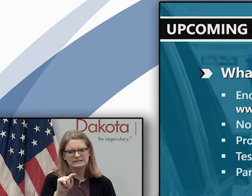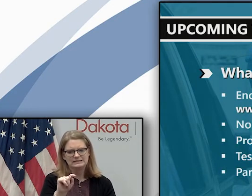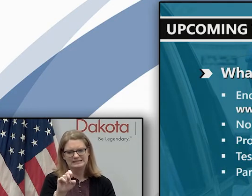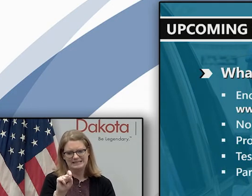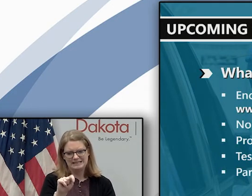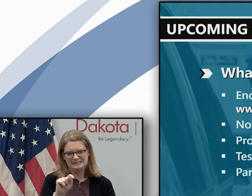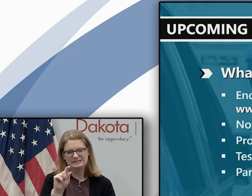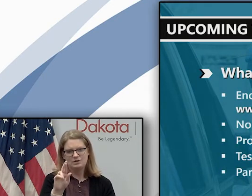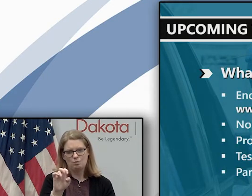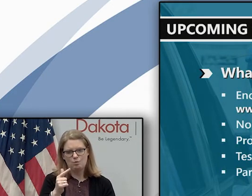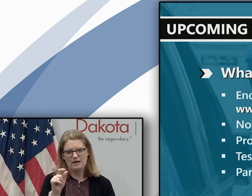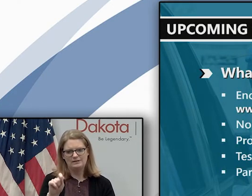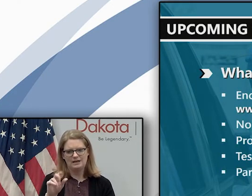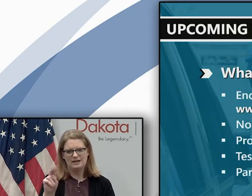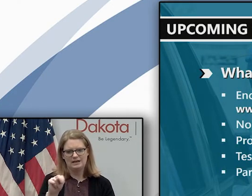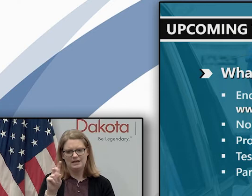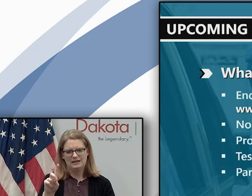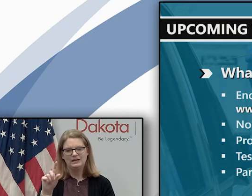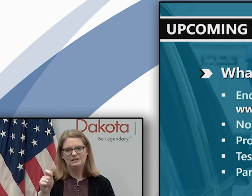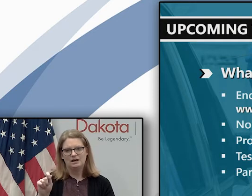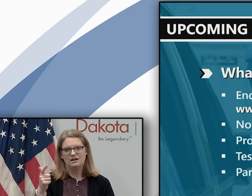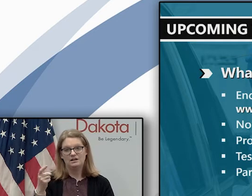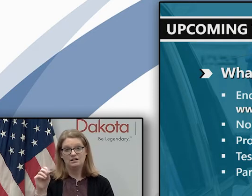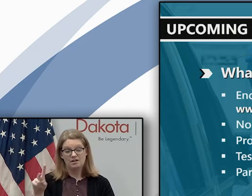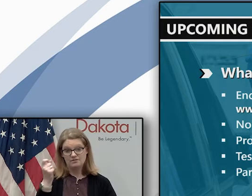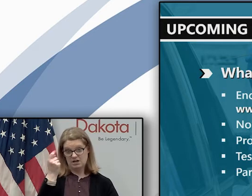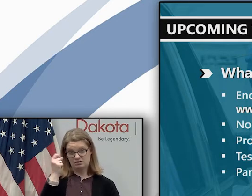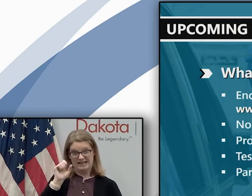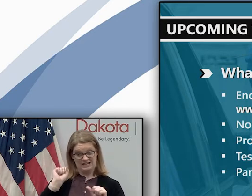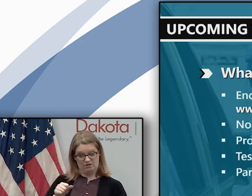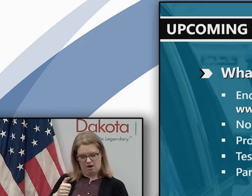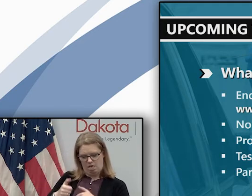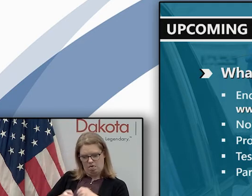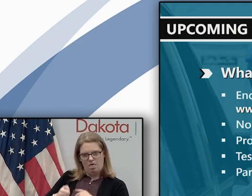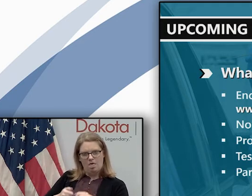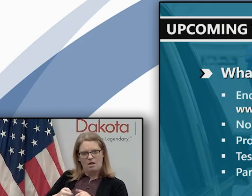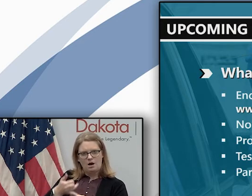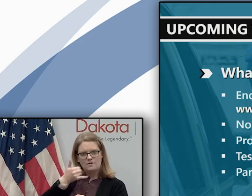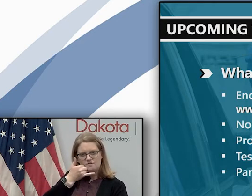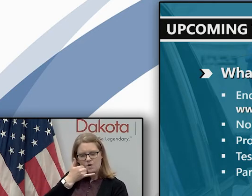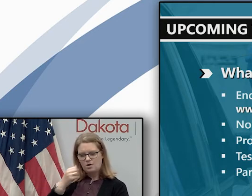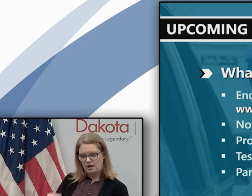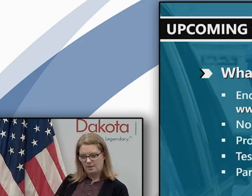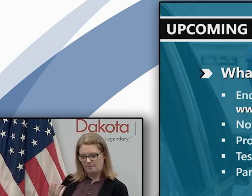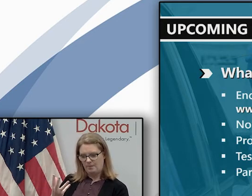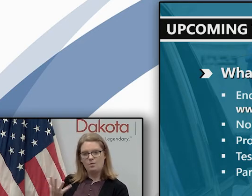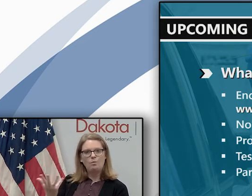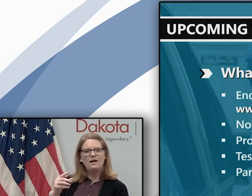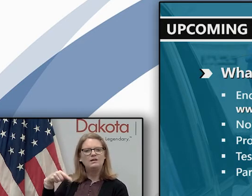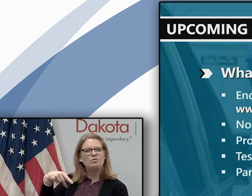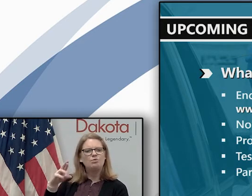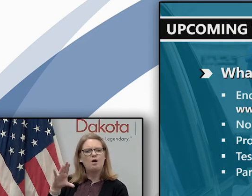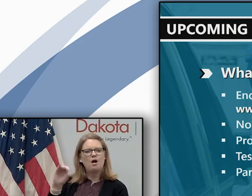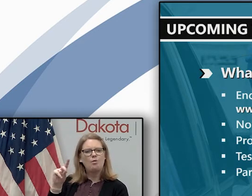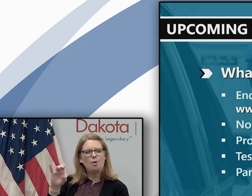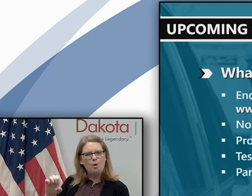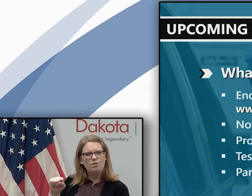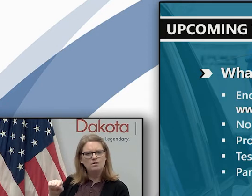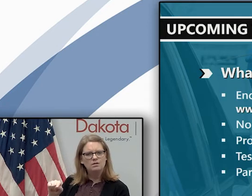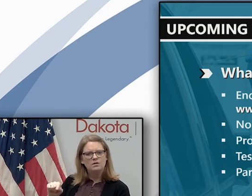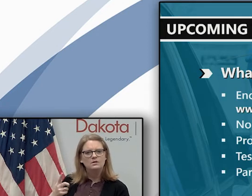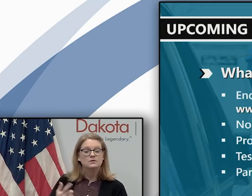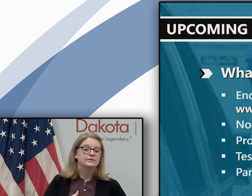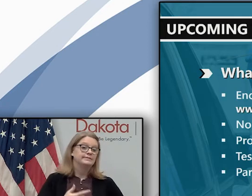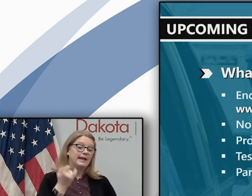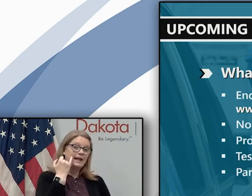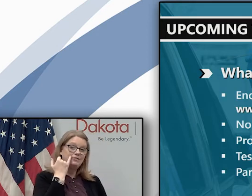that on your phone, get a QR code. It'll help speed things up when you're coming through. Also, if you don't have a car, if you're taking public transportation,